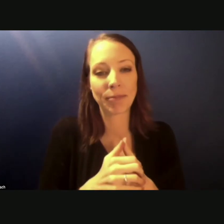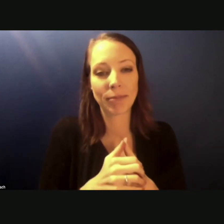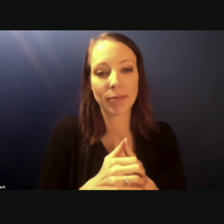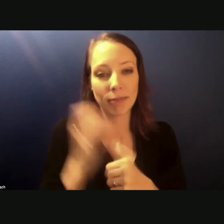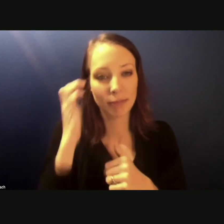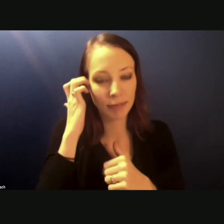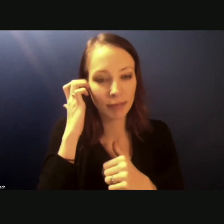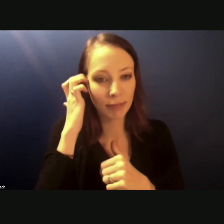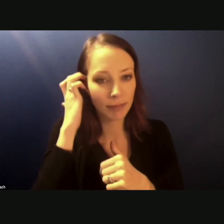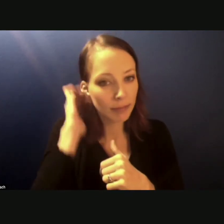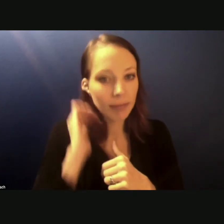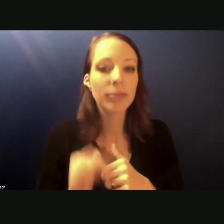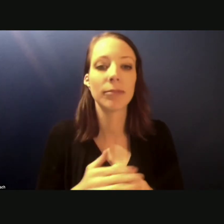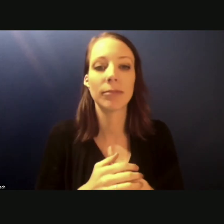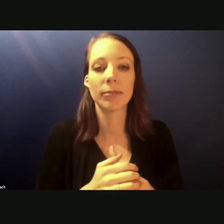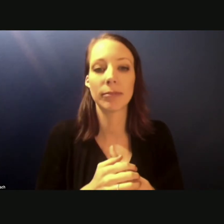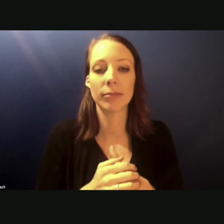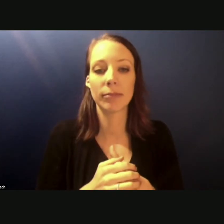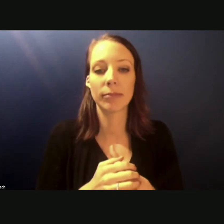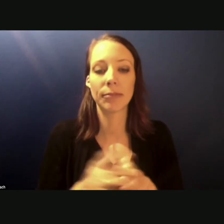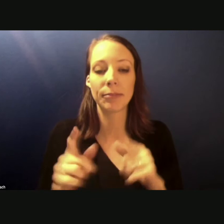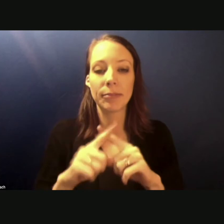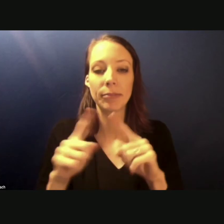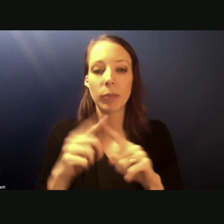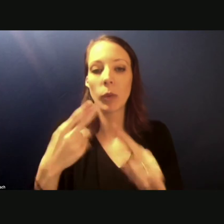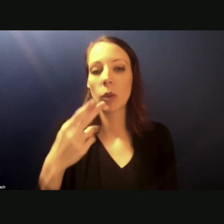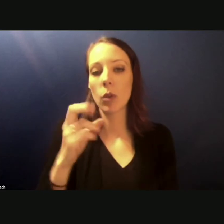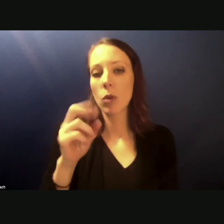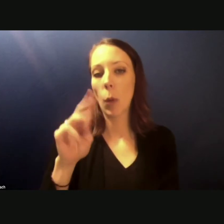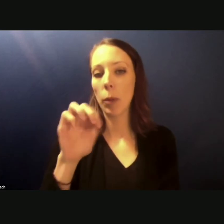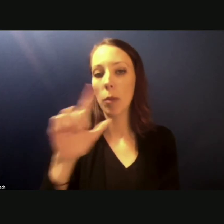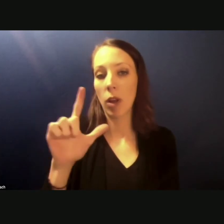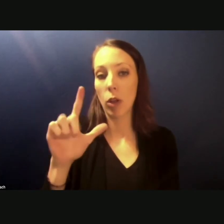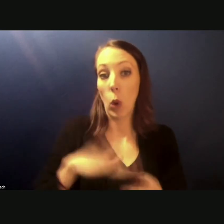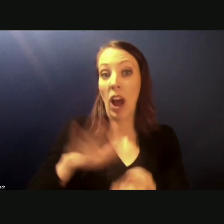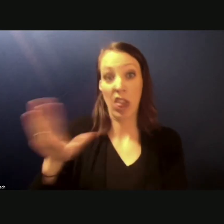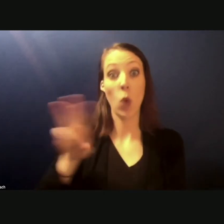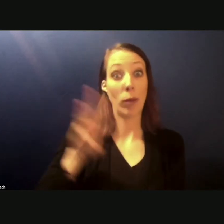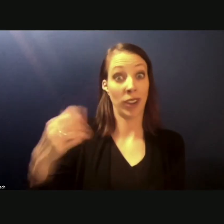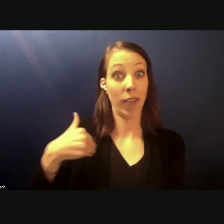were more Hormel based type of side dishes. They're on the Hormel.com website,